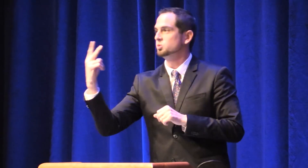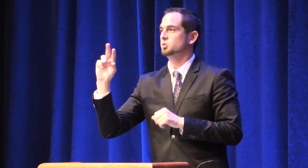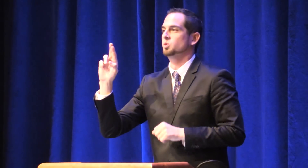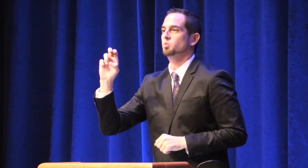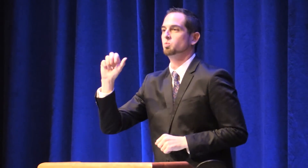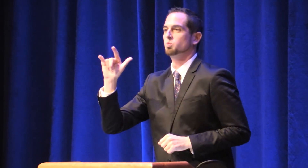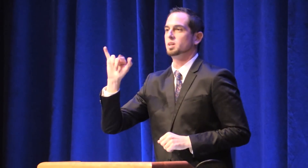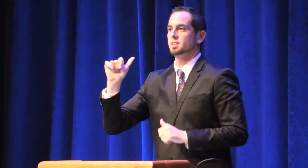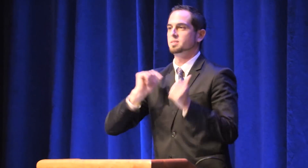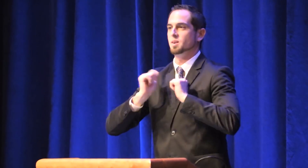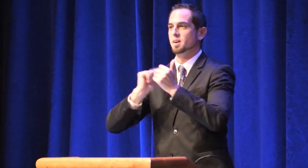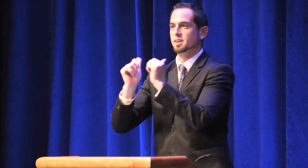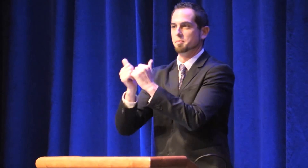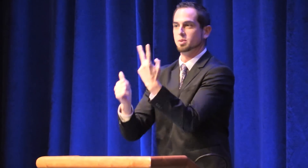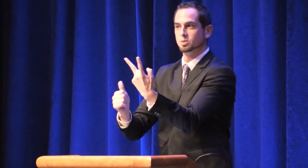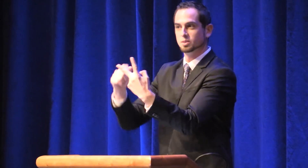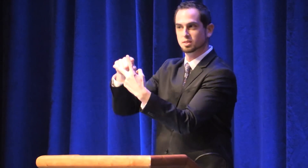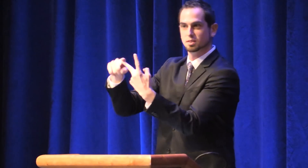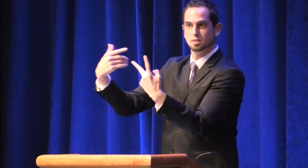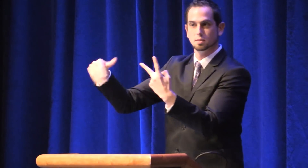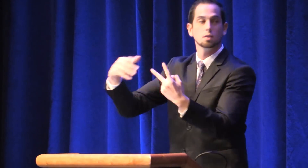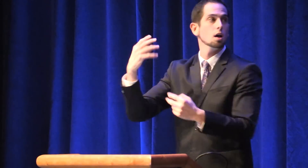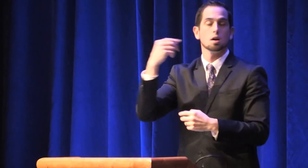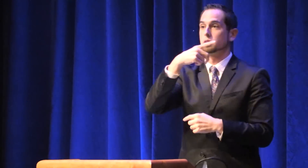of not one, but 2 television reality